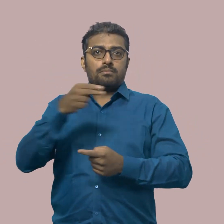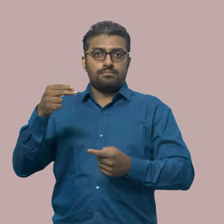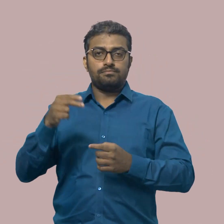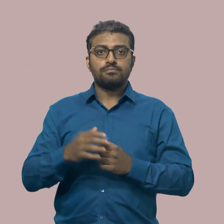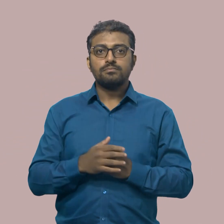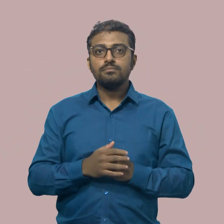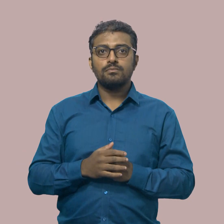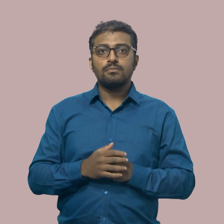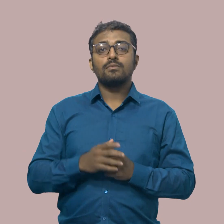related.